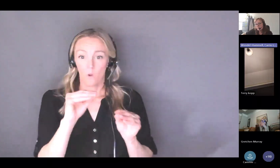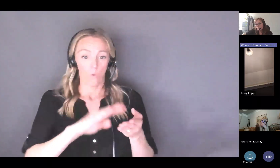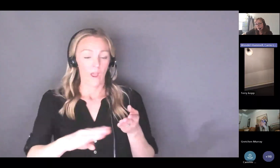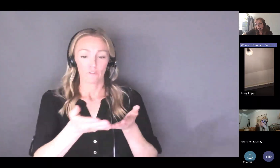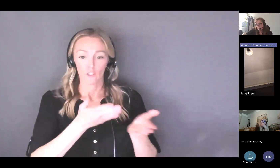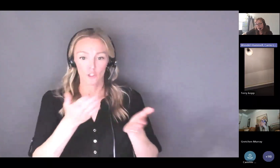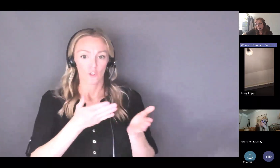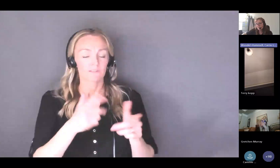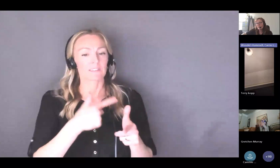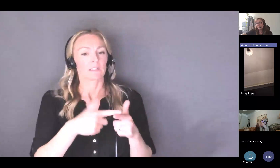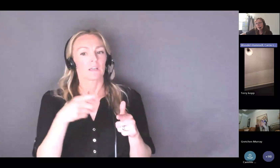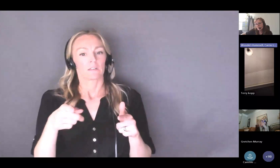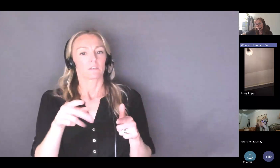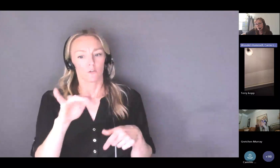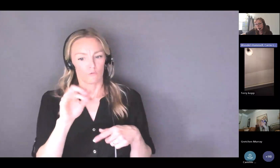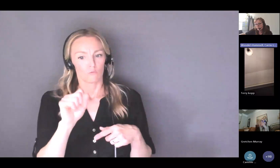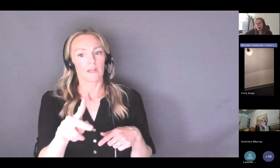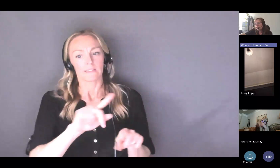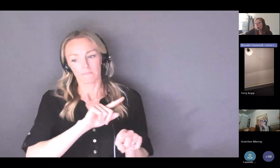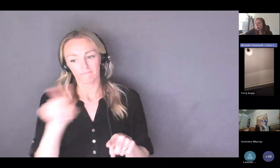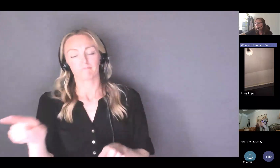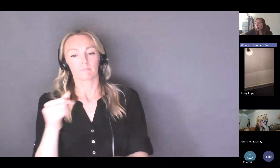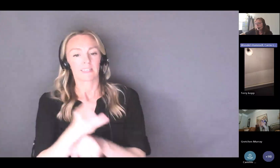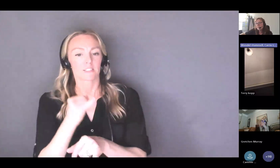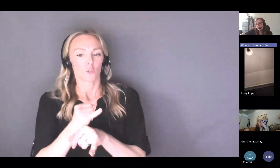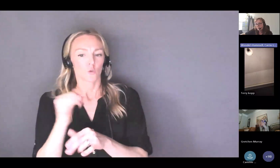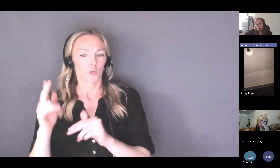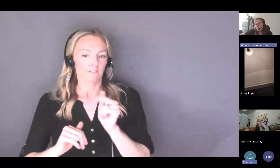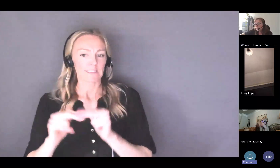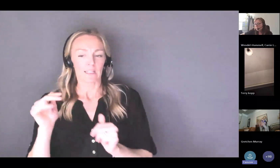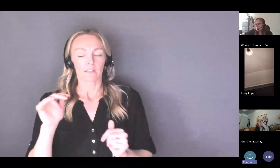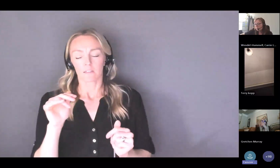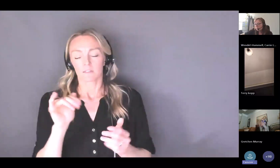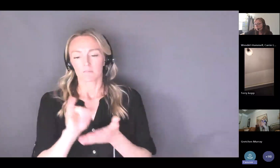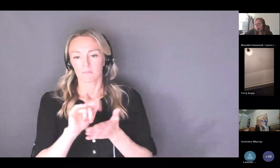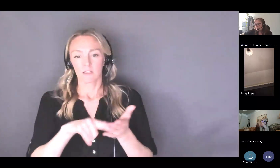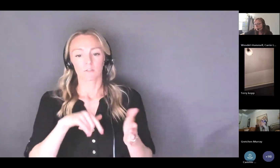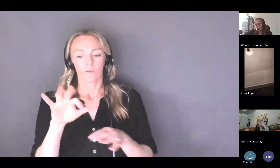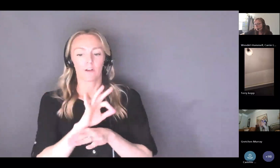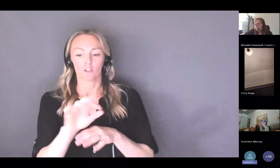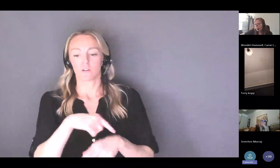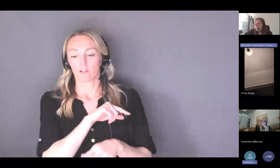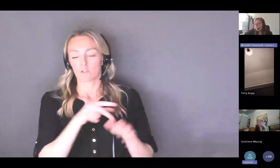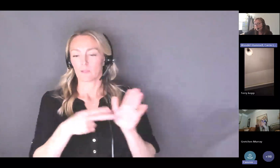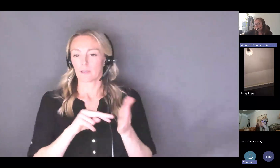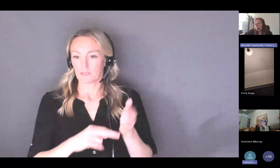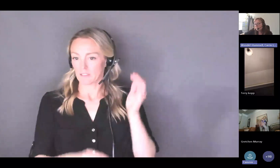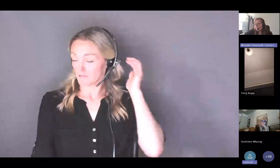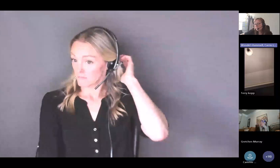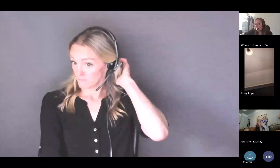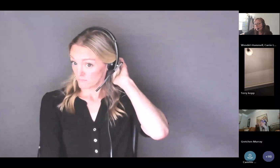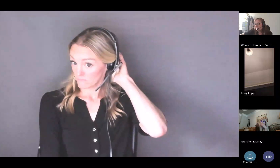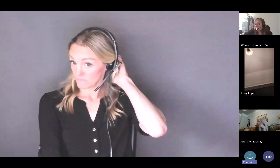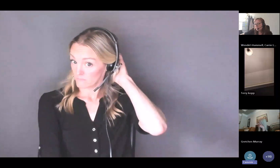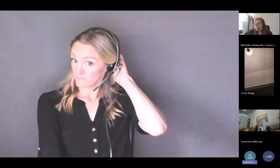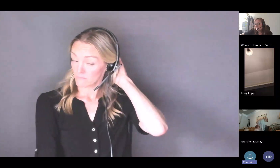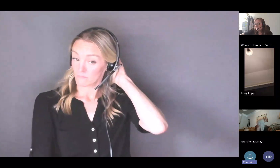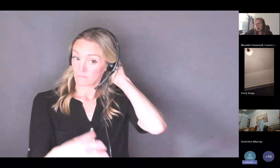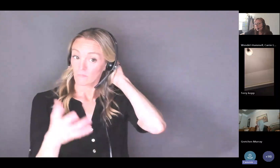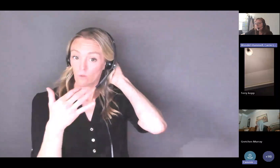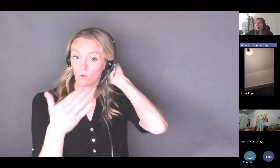to an institutional care facility. That's what functional eligibility means. Okay. Okay, and then